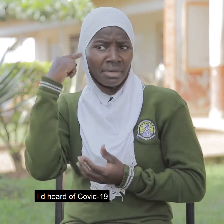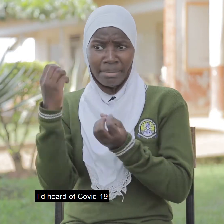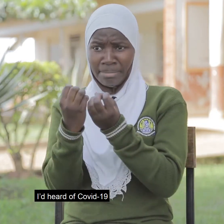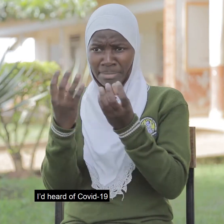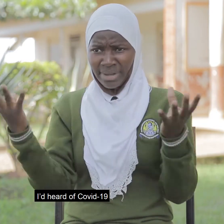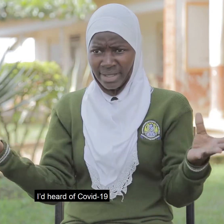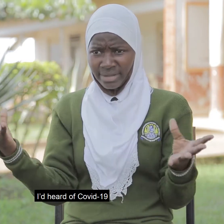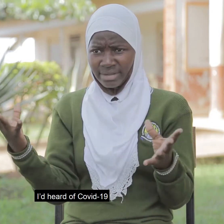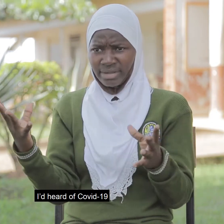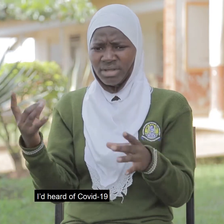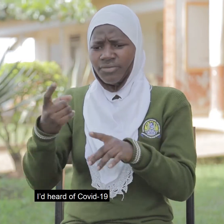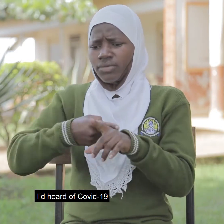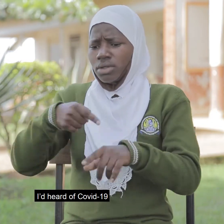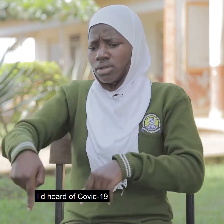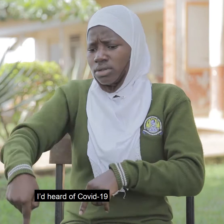I'd heard of Covid-19,